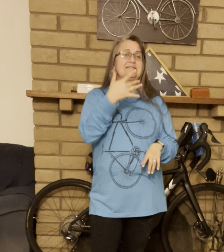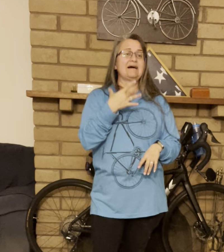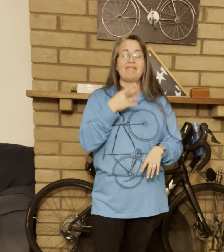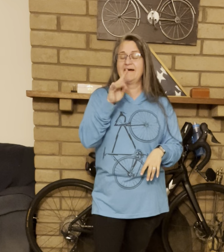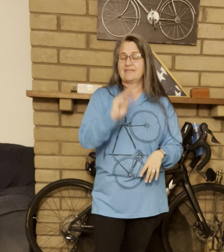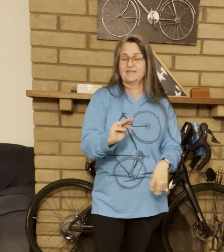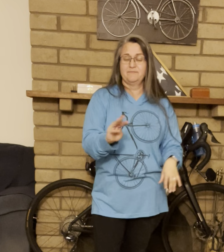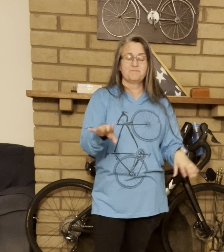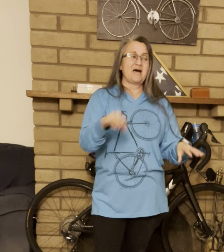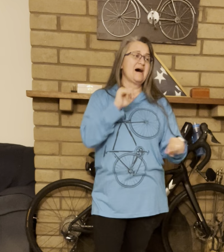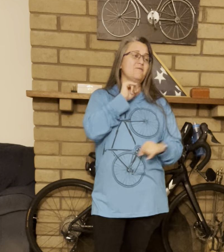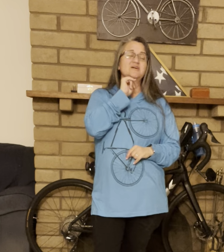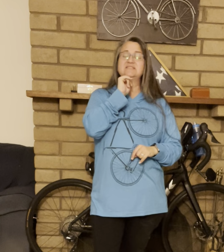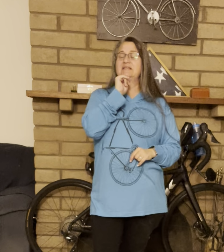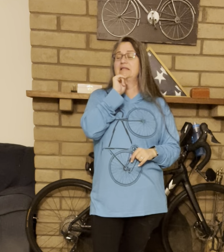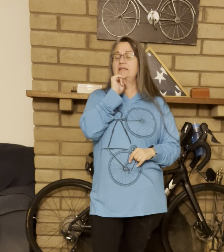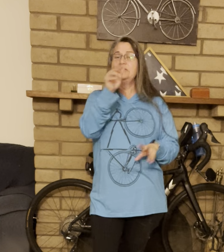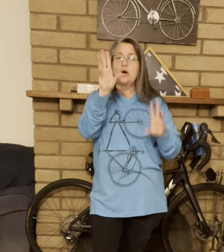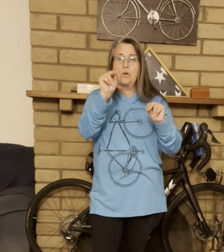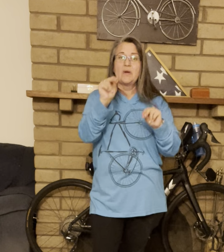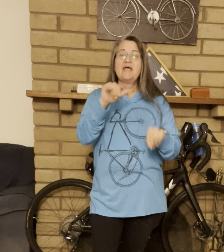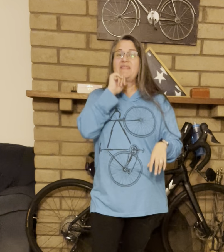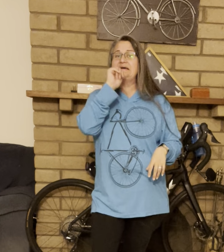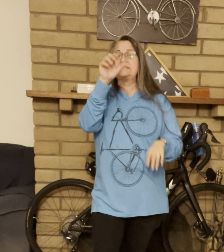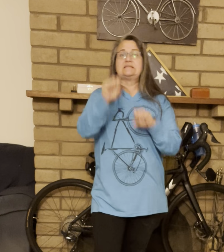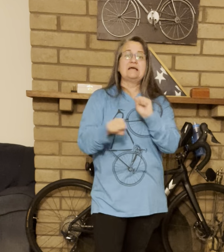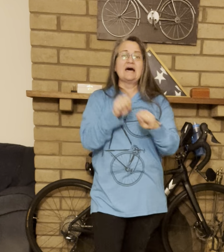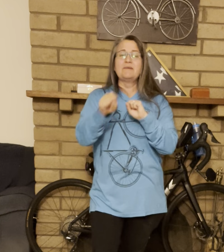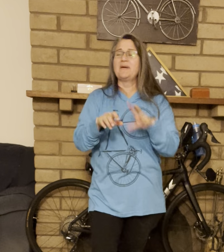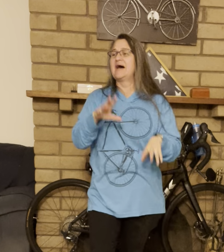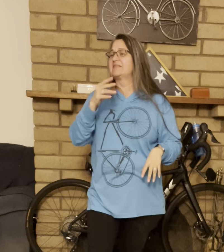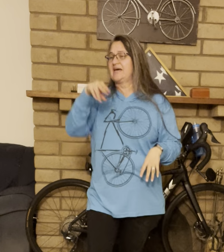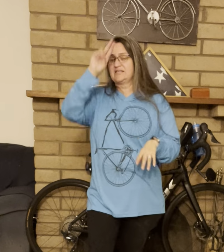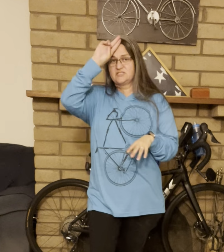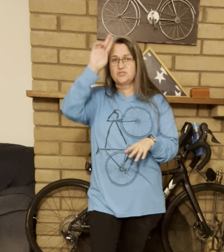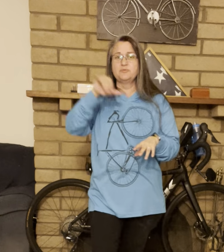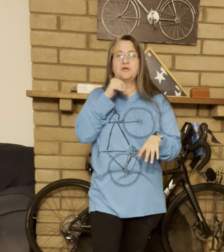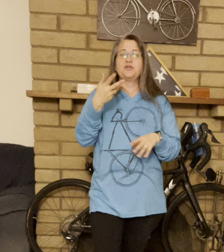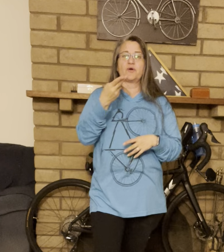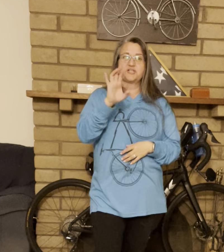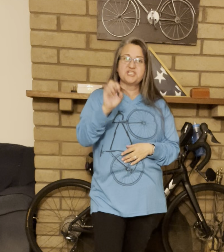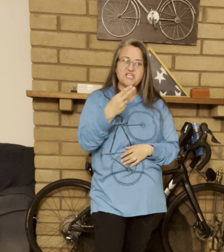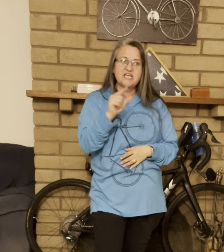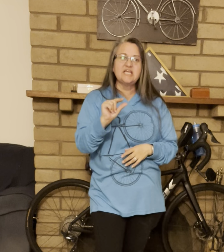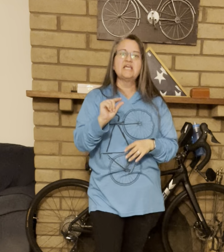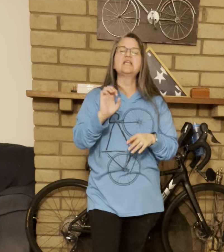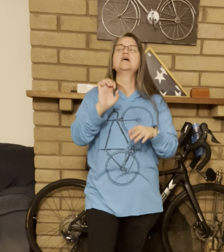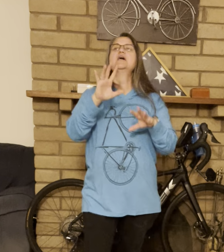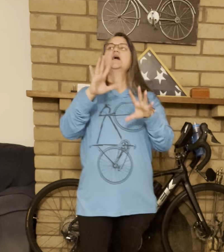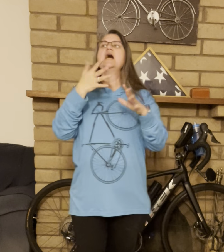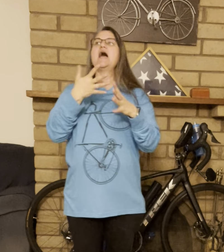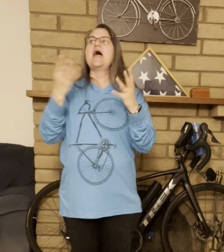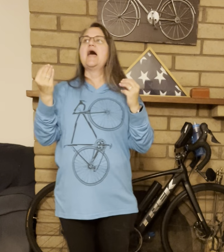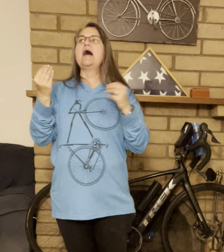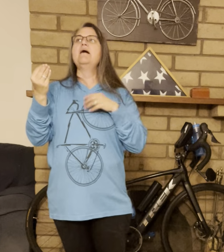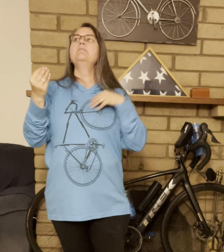not like them. I was, no, that is not a bike, that is stupid, you are cheating. And